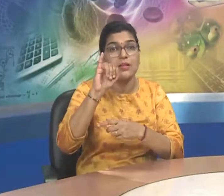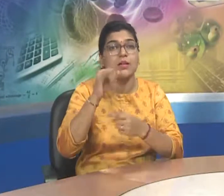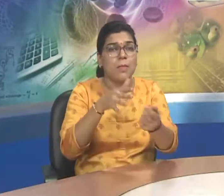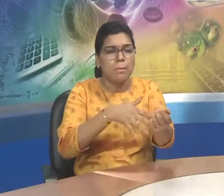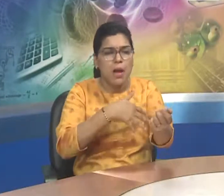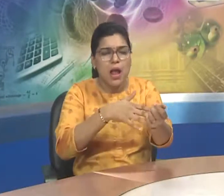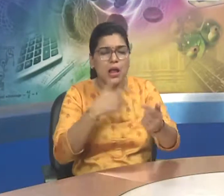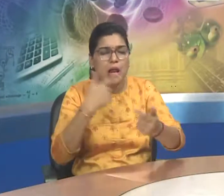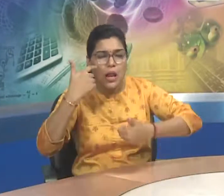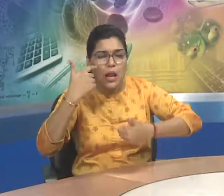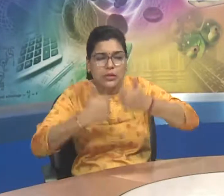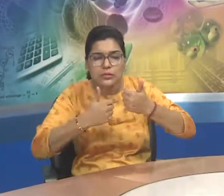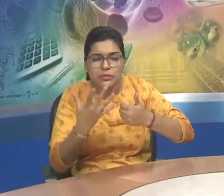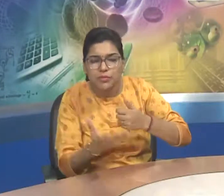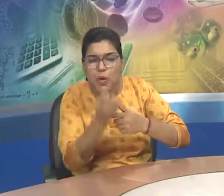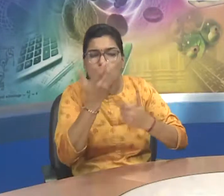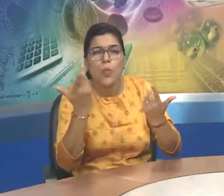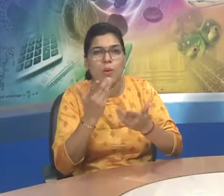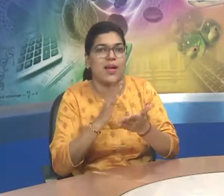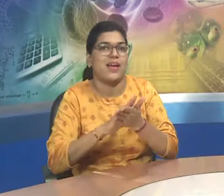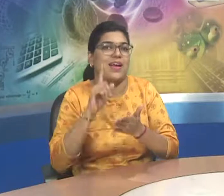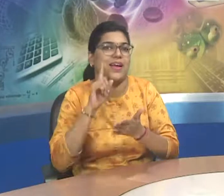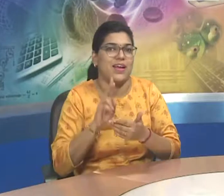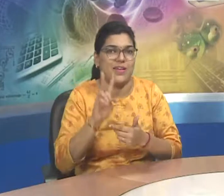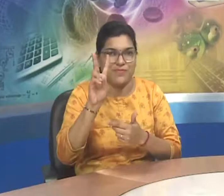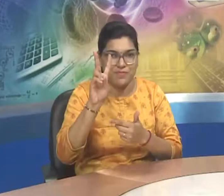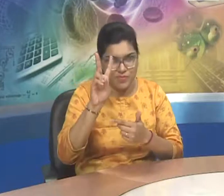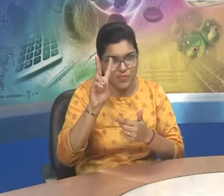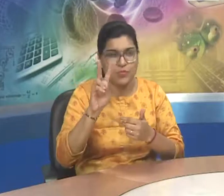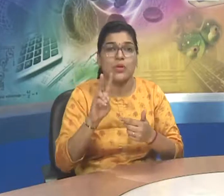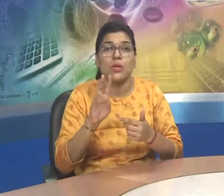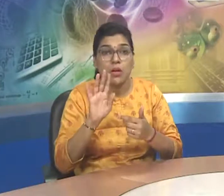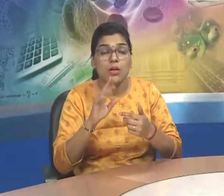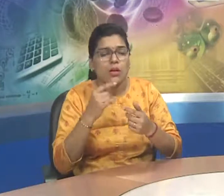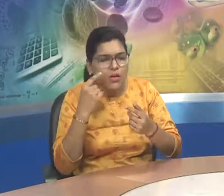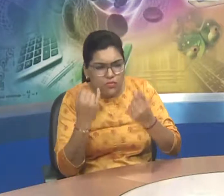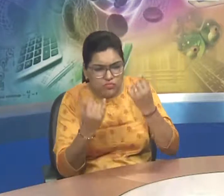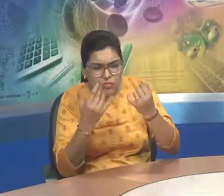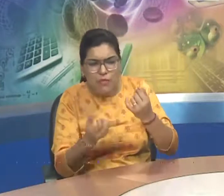Answer is blood test for HIV